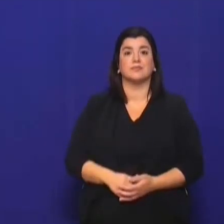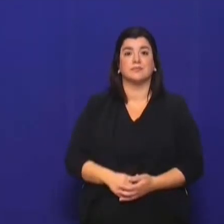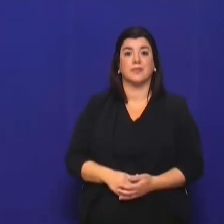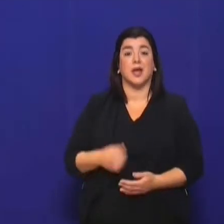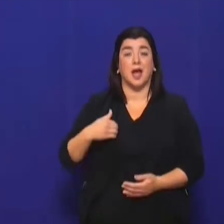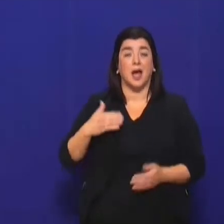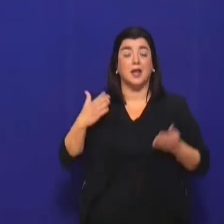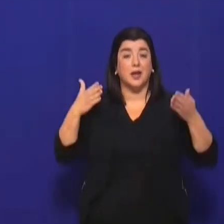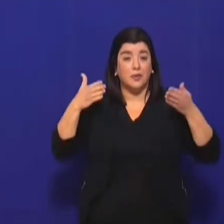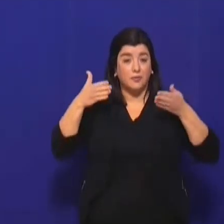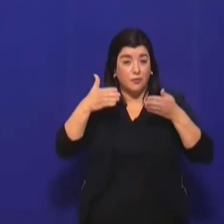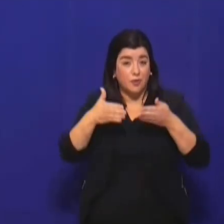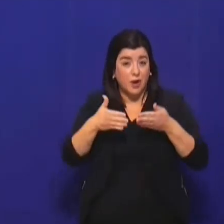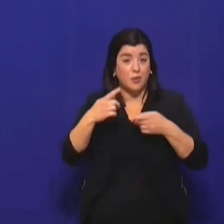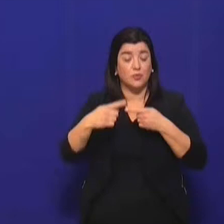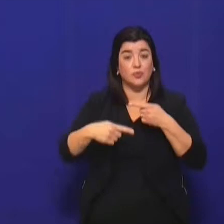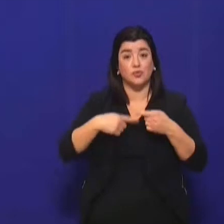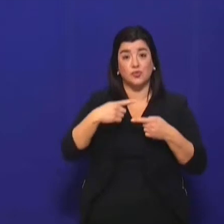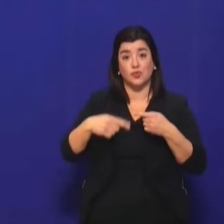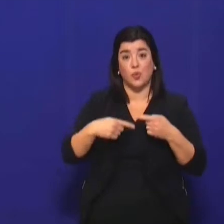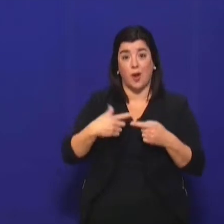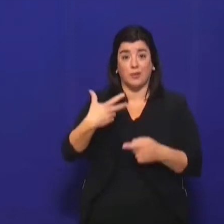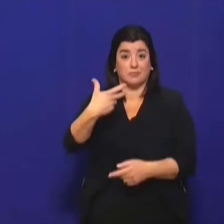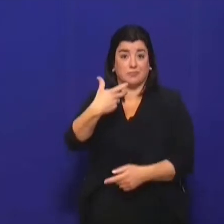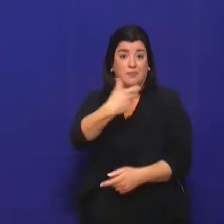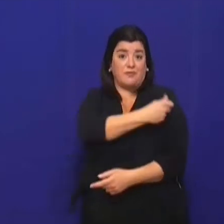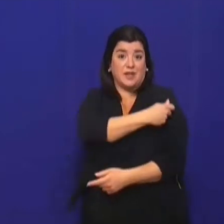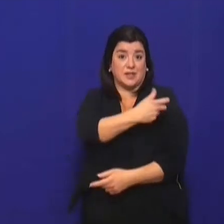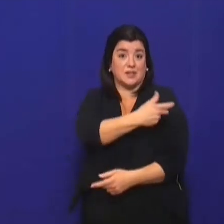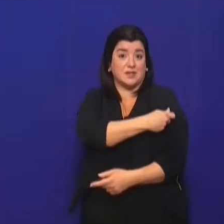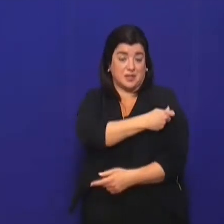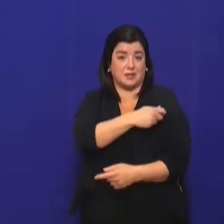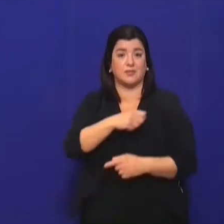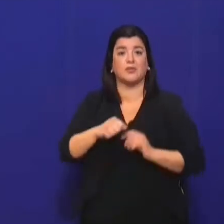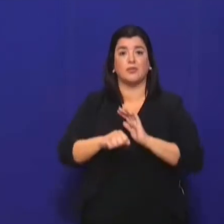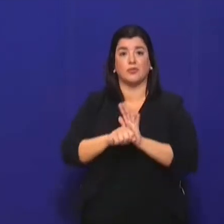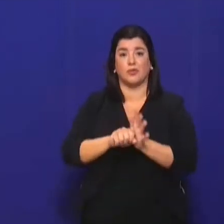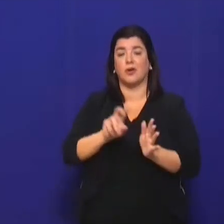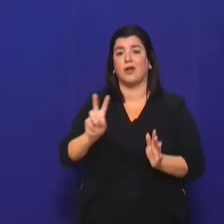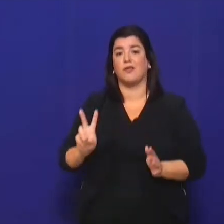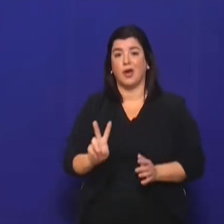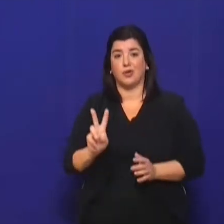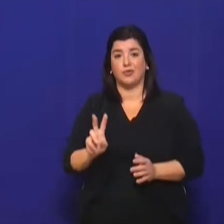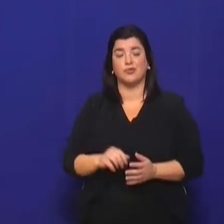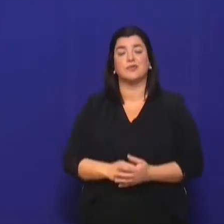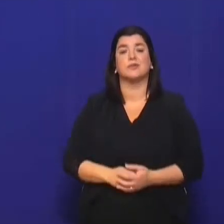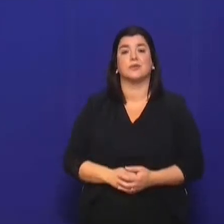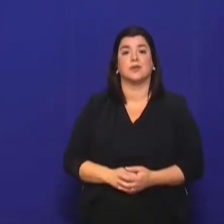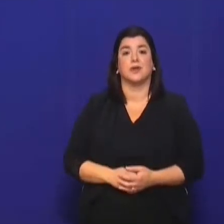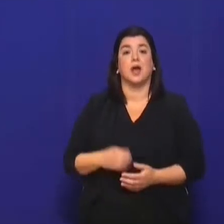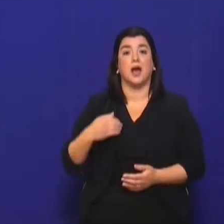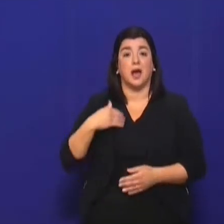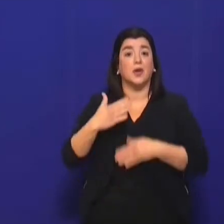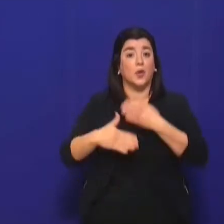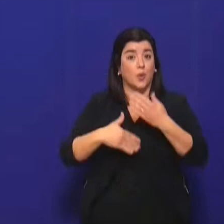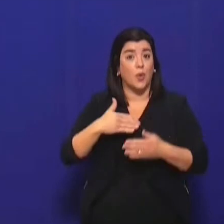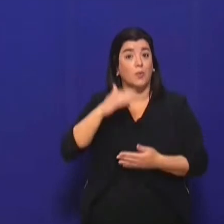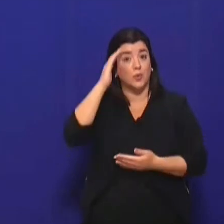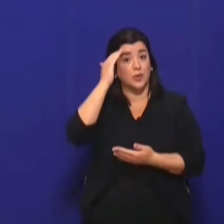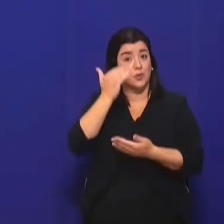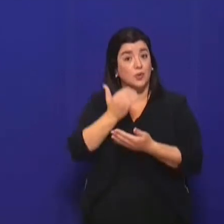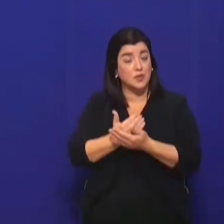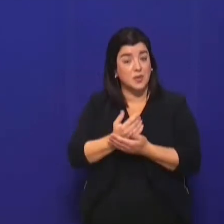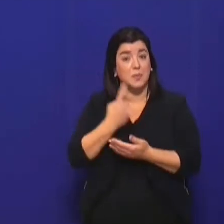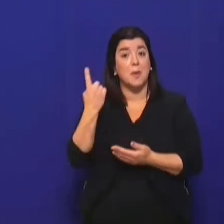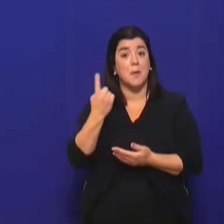il-focus tagħna huwa fuq il-tilqim tal-COVID fil-waqt li nkomplu wkoll nieħdu ħsieb dawk il-każijiet